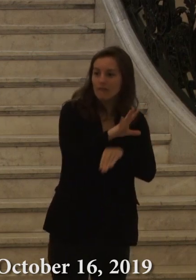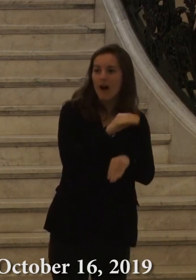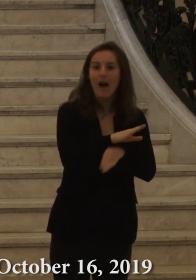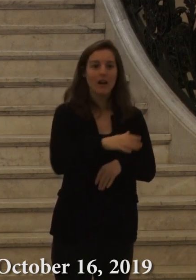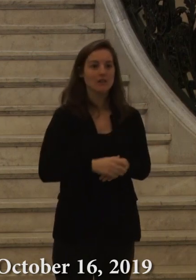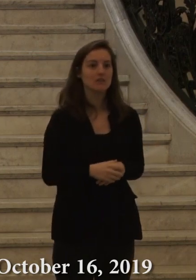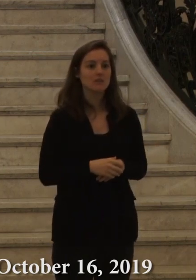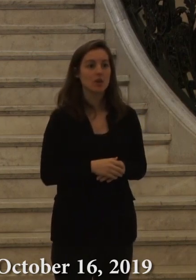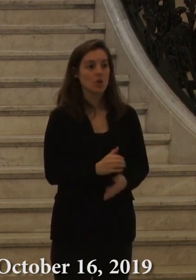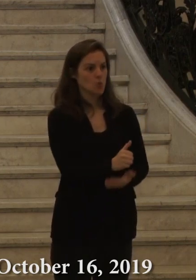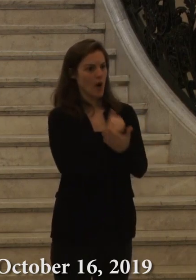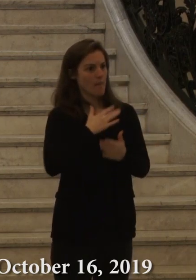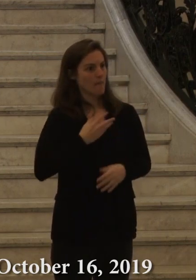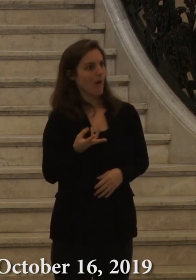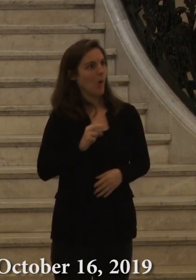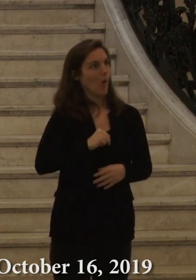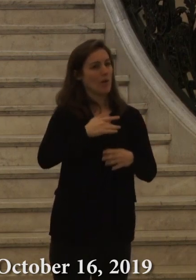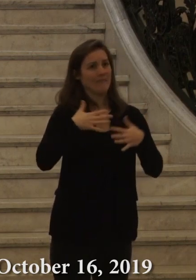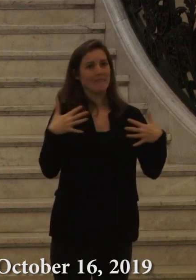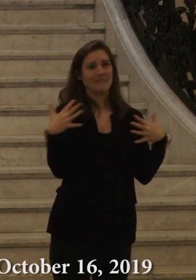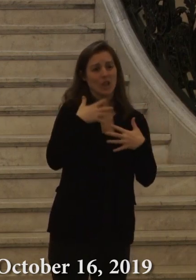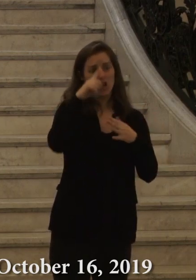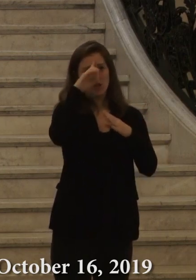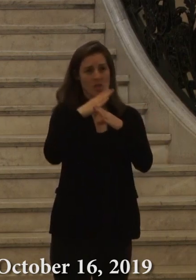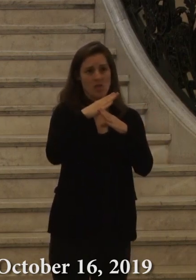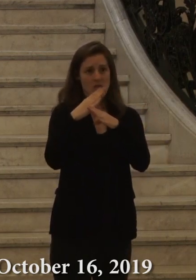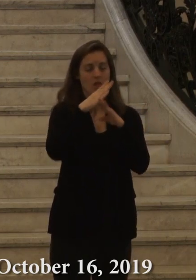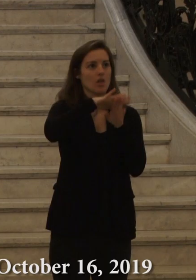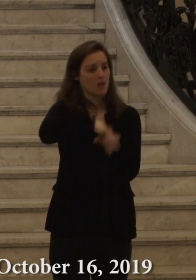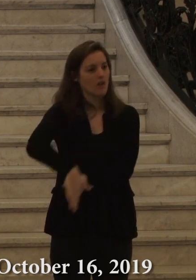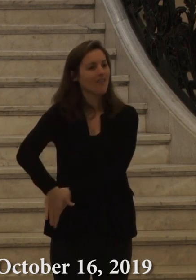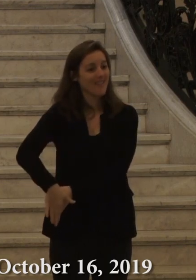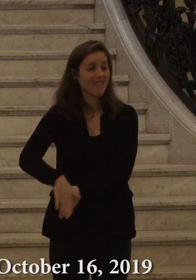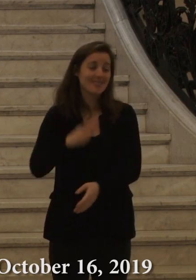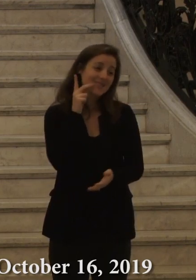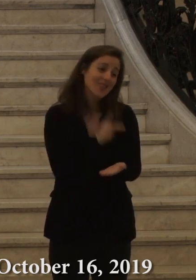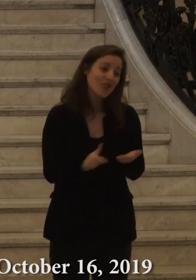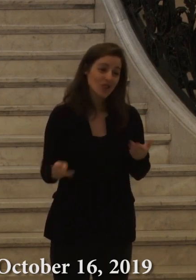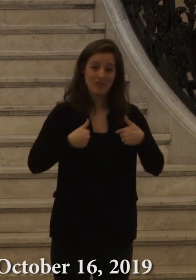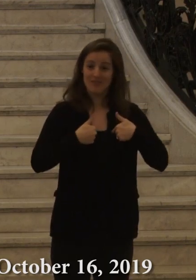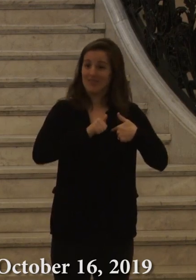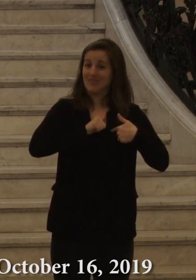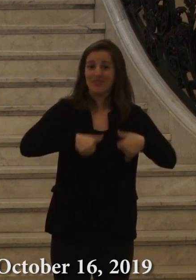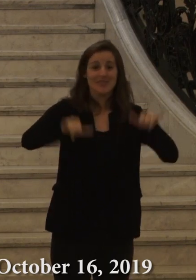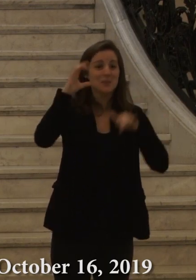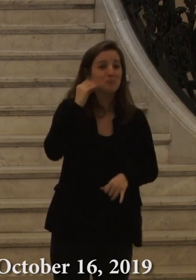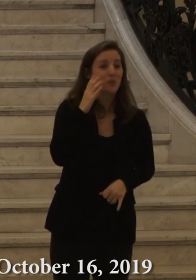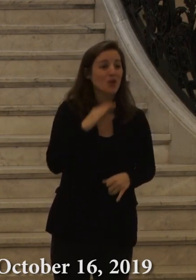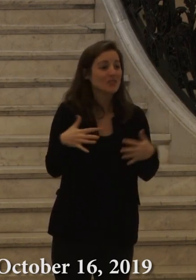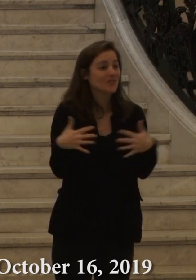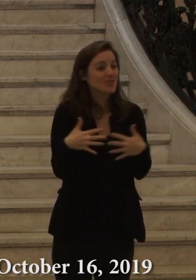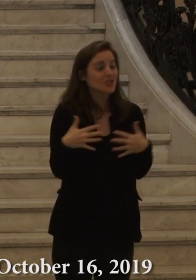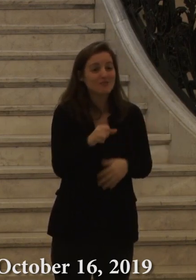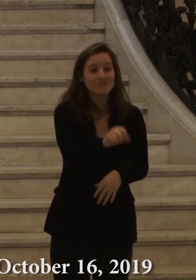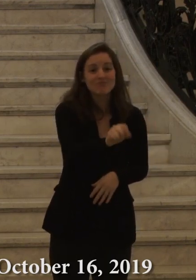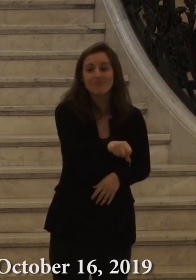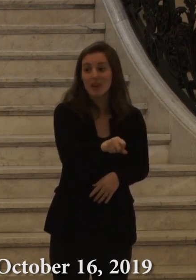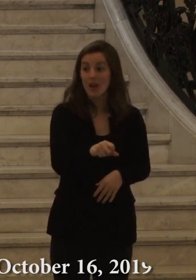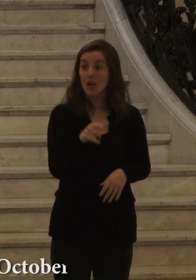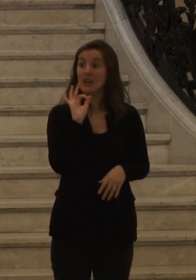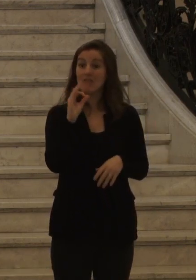over my own fears, which yes, even as secretary I have on those days, and who bolster me when things